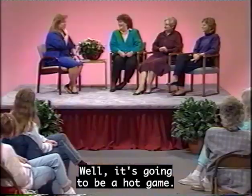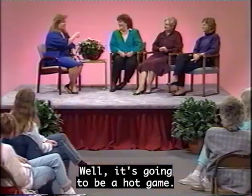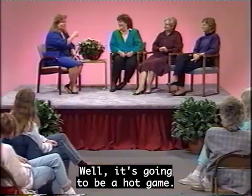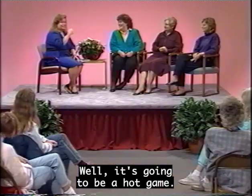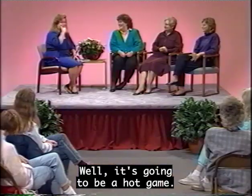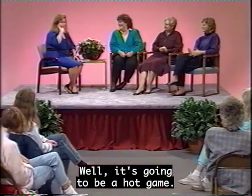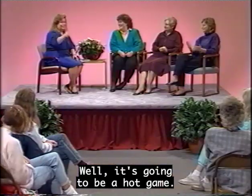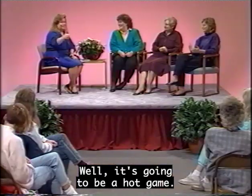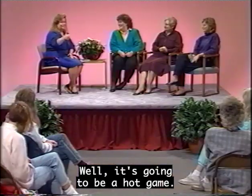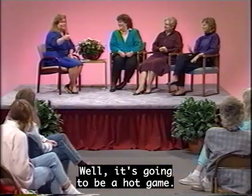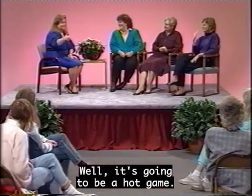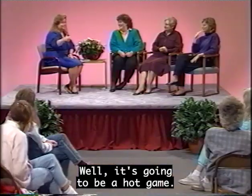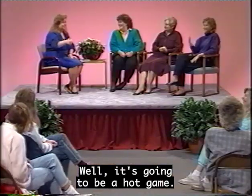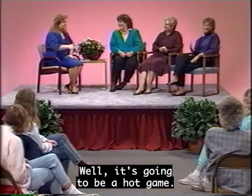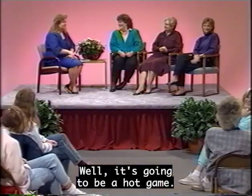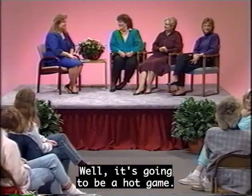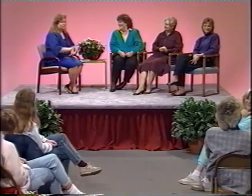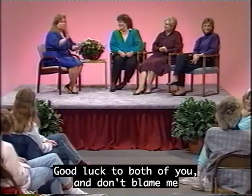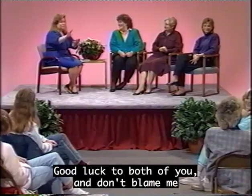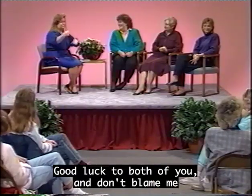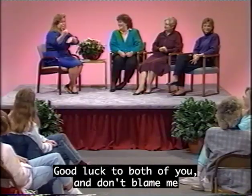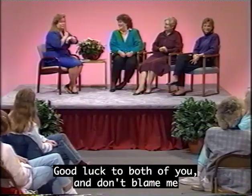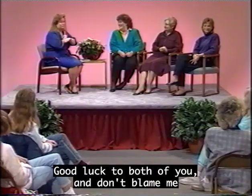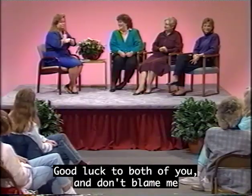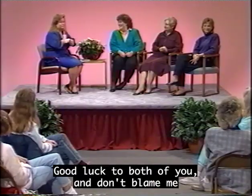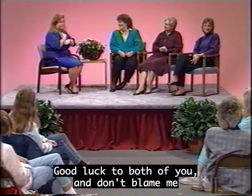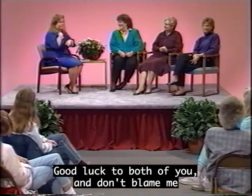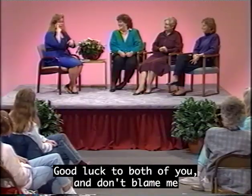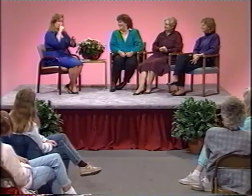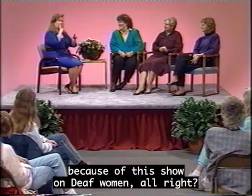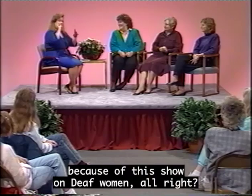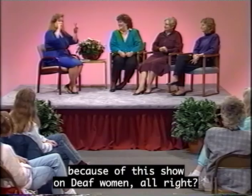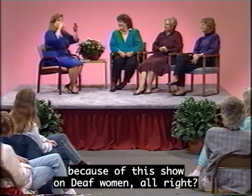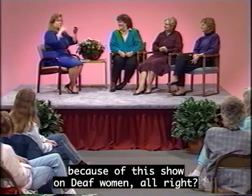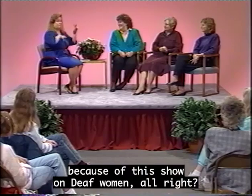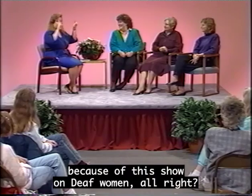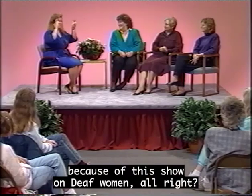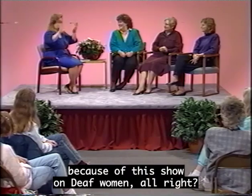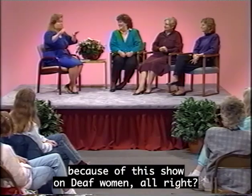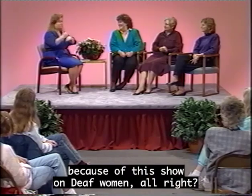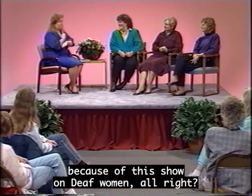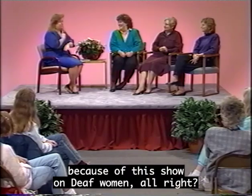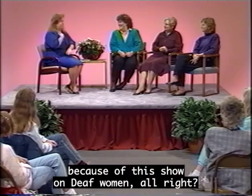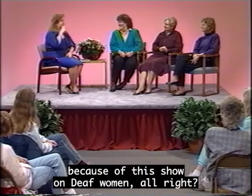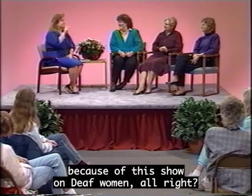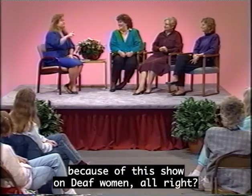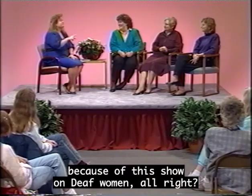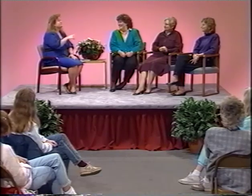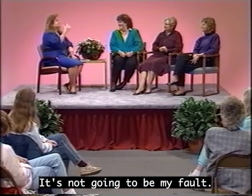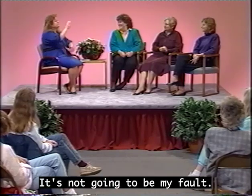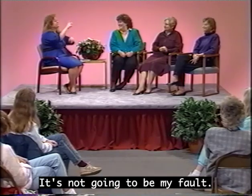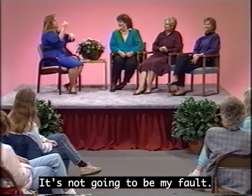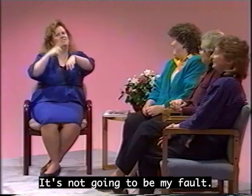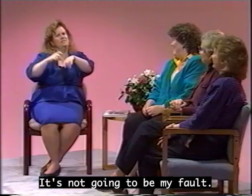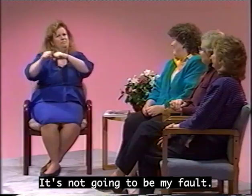Wow, it's going to be a hot game. Good luck to both of you. Now, don't blame me because of this show on deaf women, all right? It's not going to be my